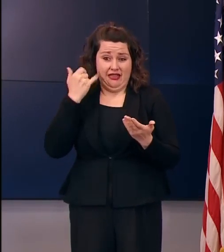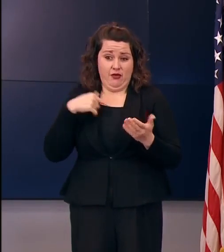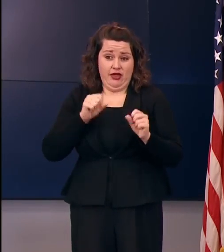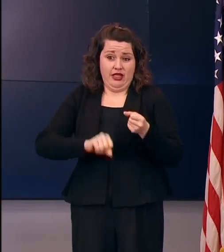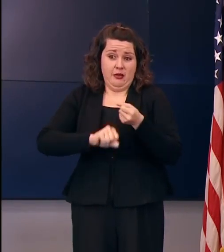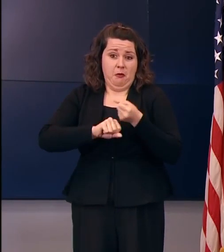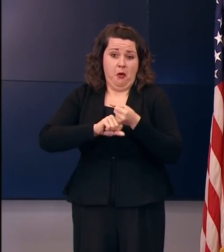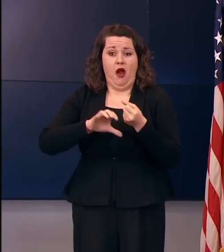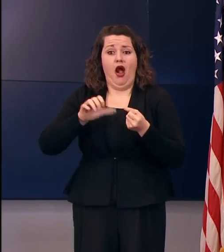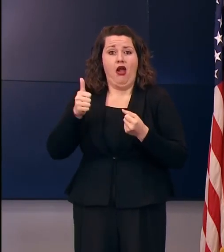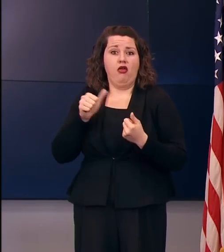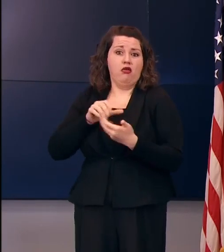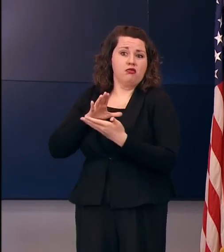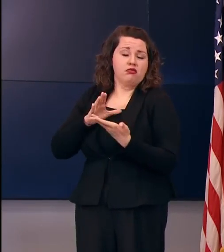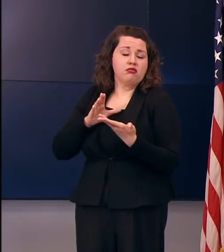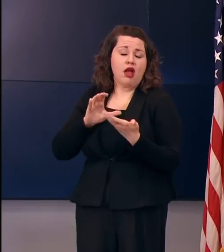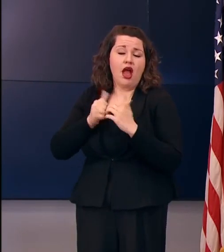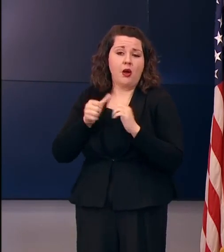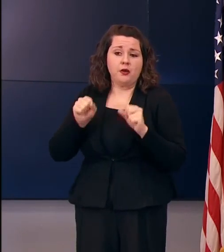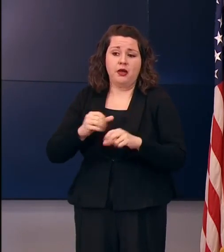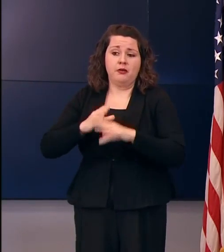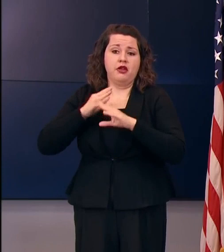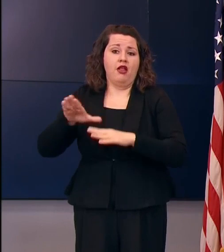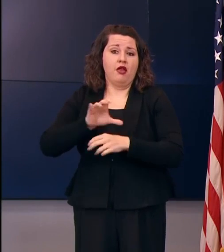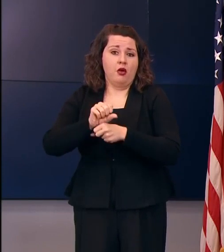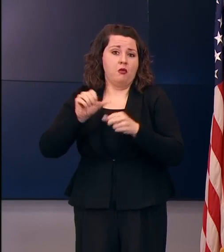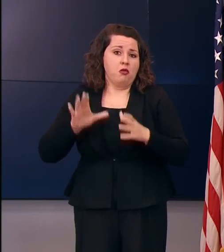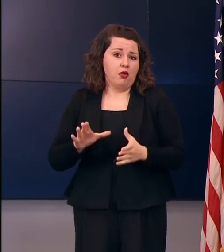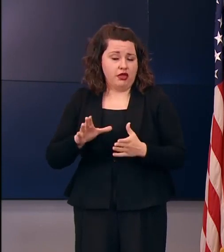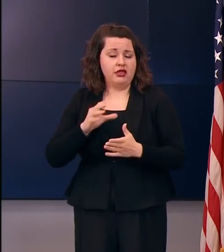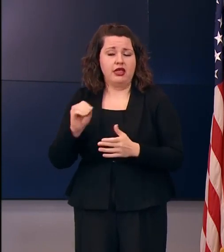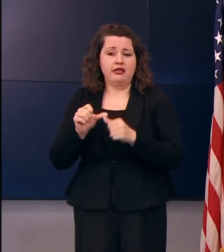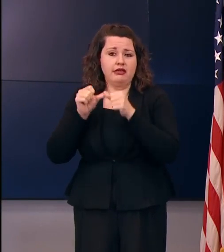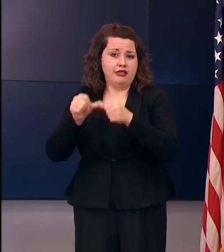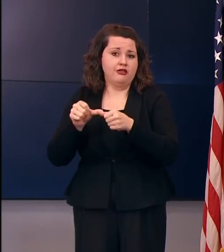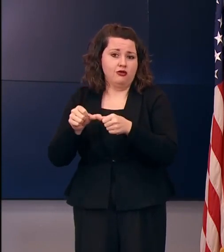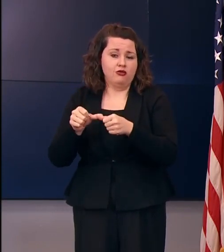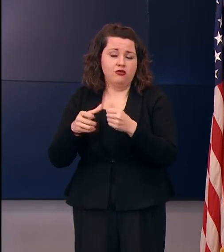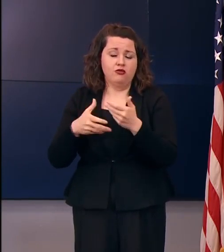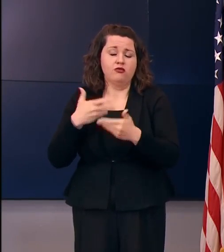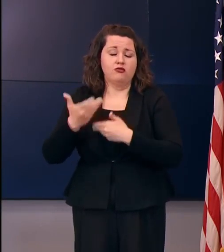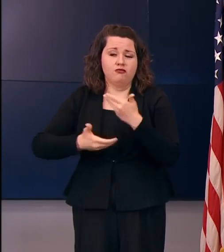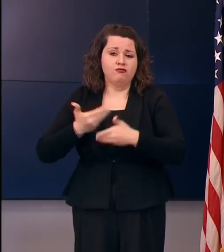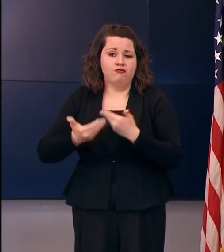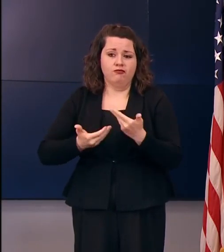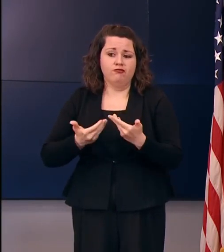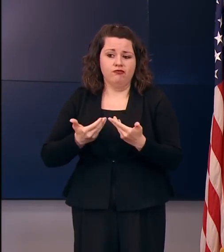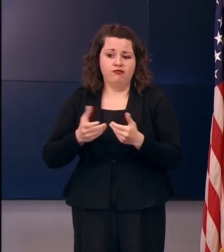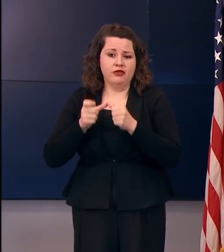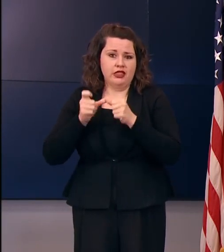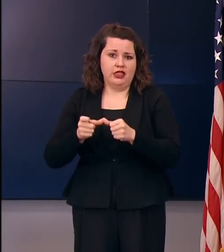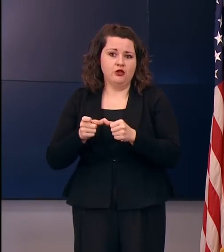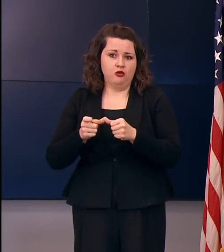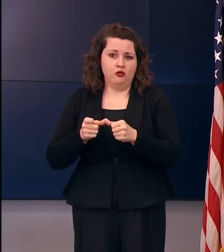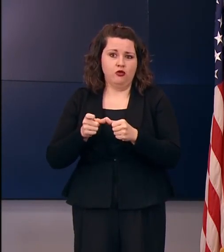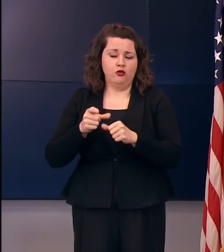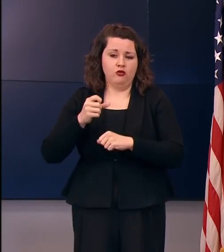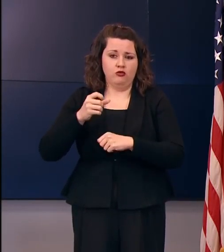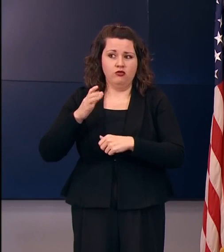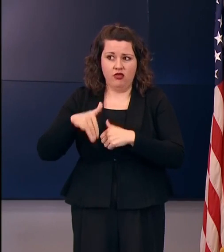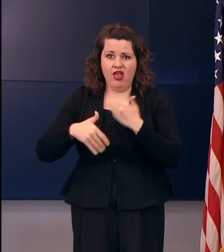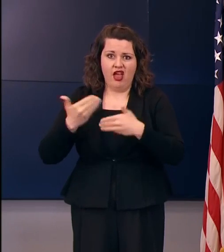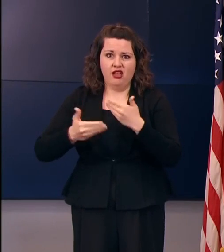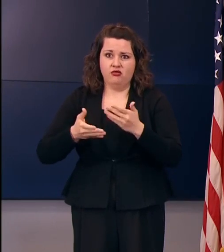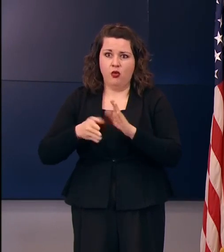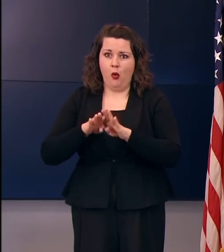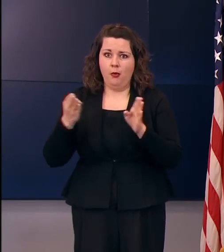supportive in protecting their employees, as well as continuing to keep the plan up and going.